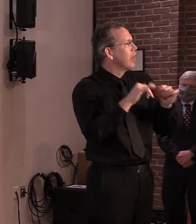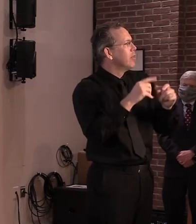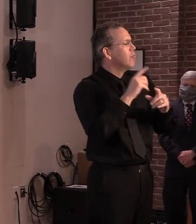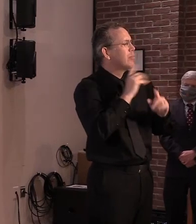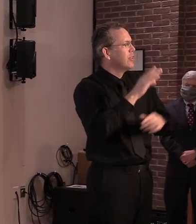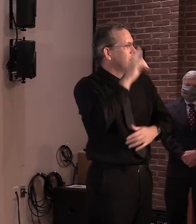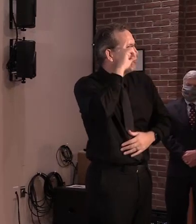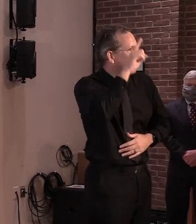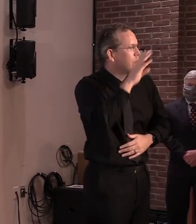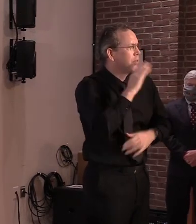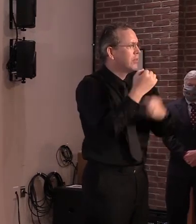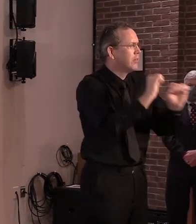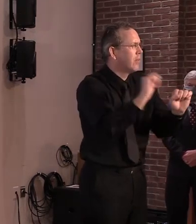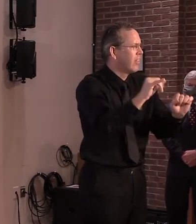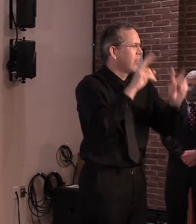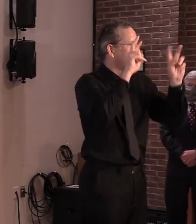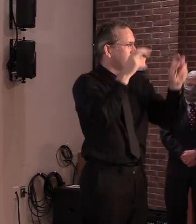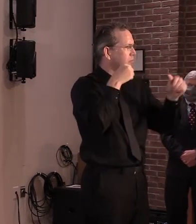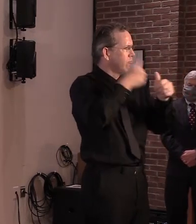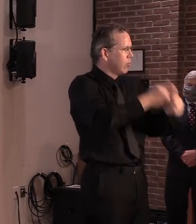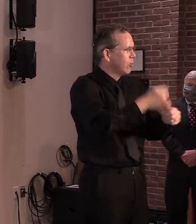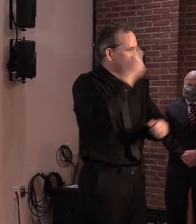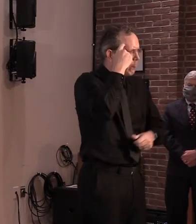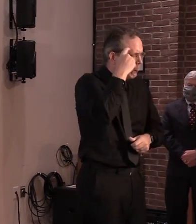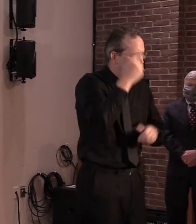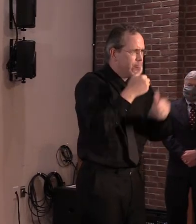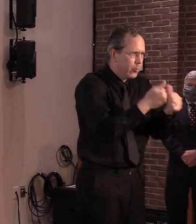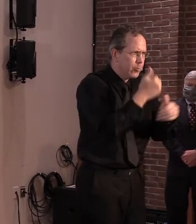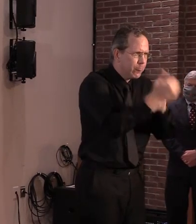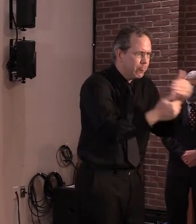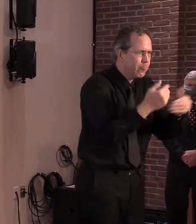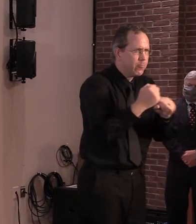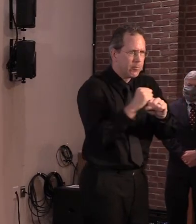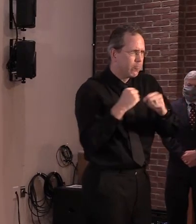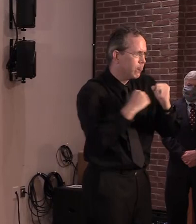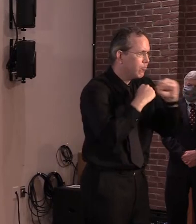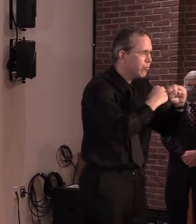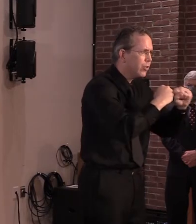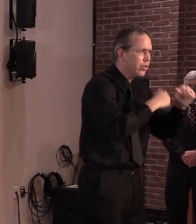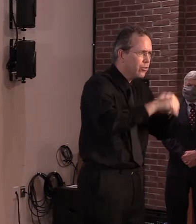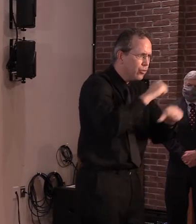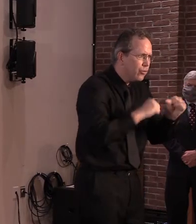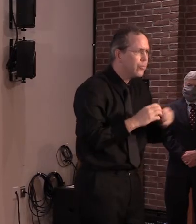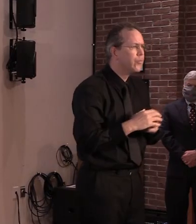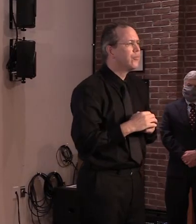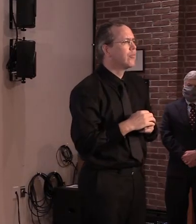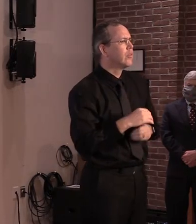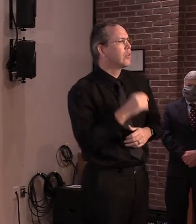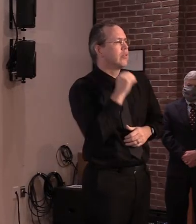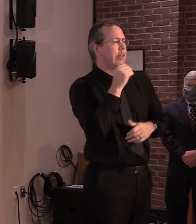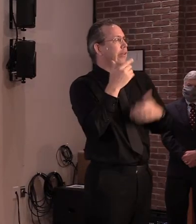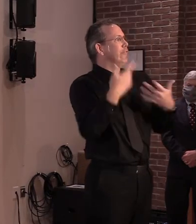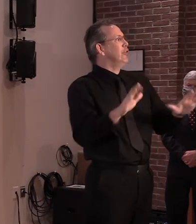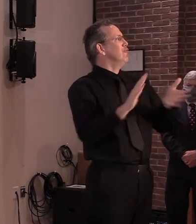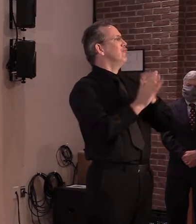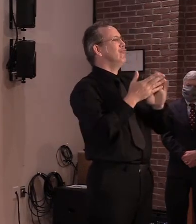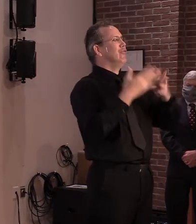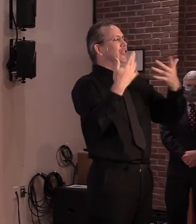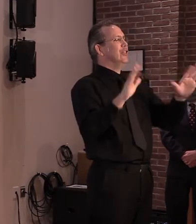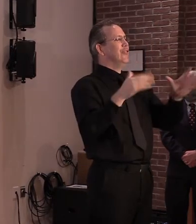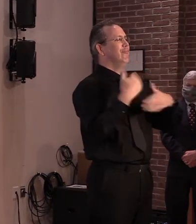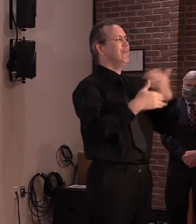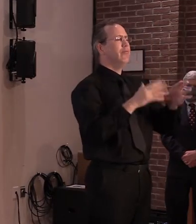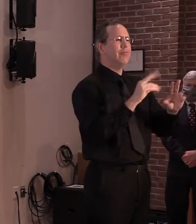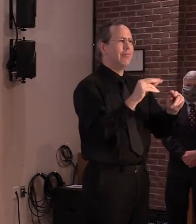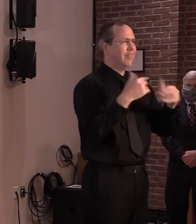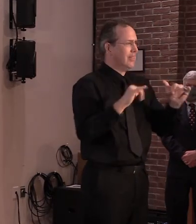even with the steps we've taken, the reality is we're still far from being back to normal. With